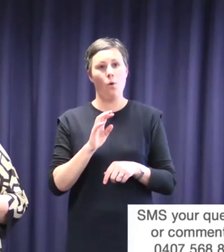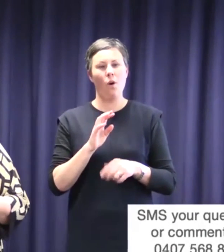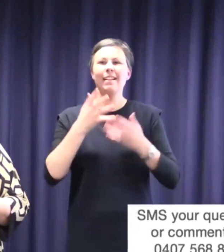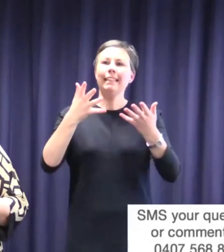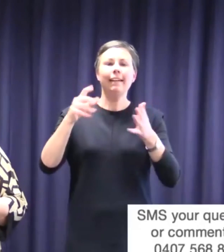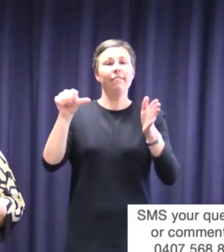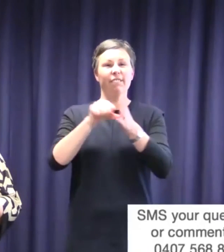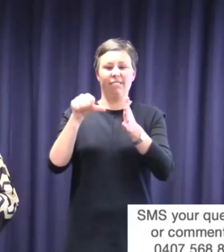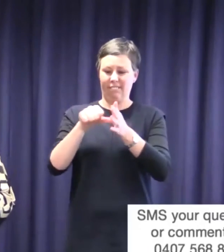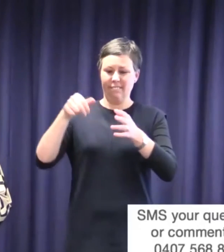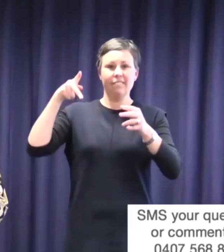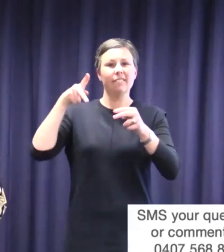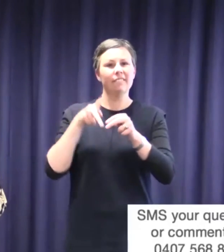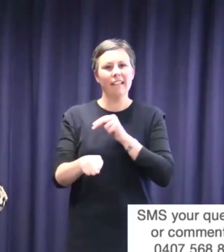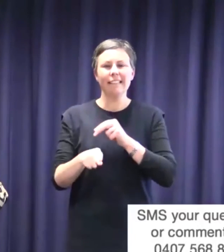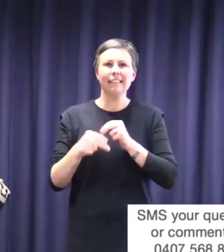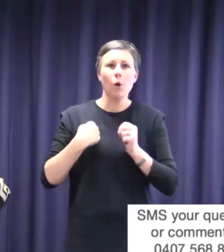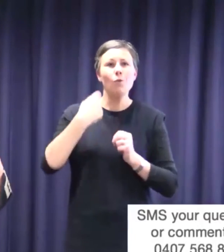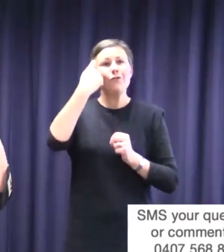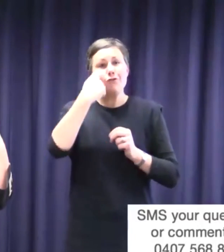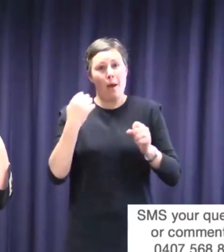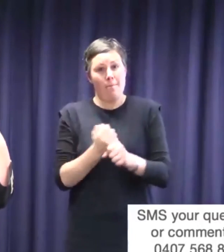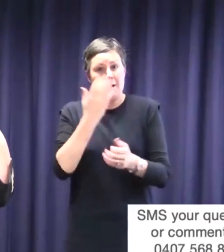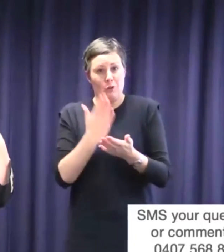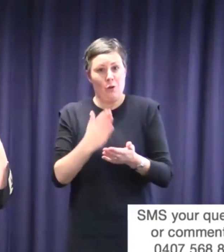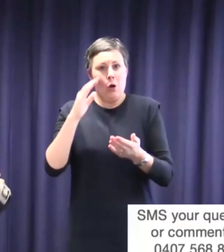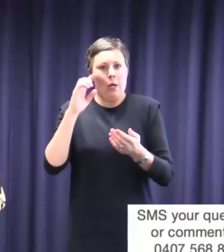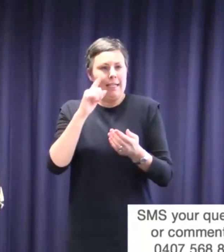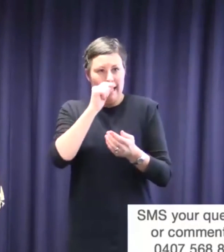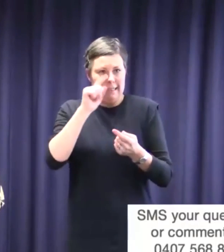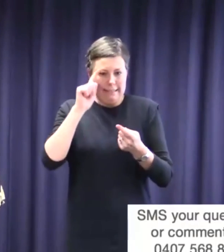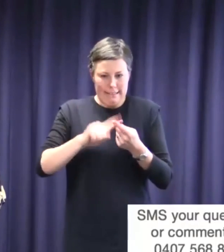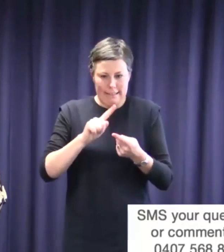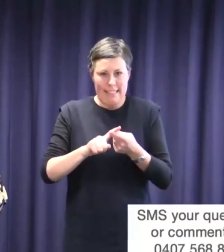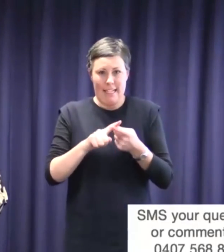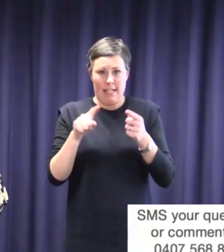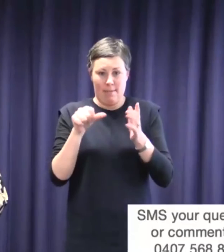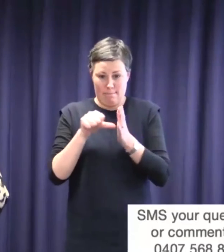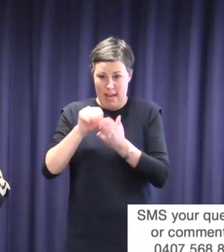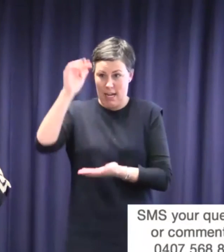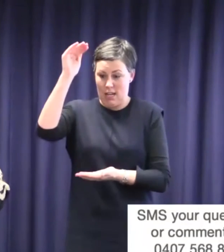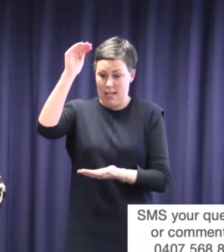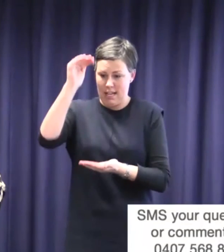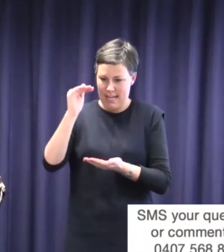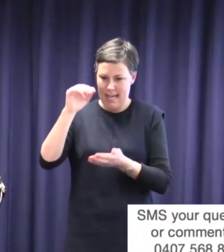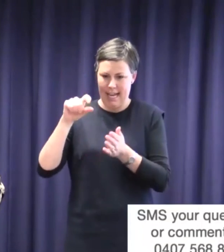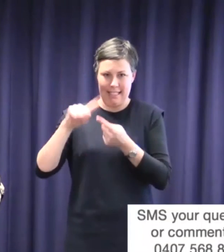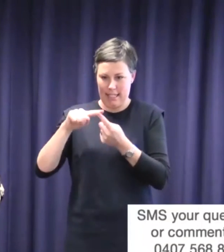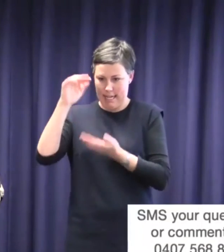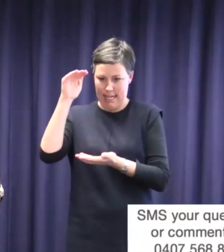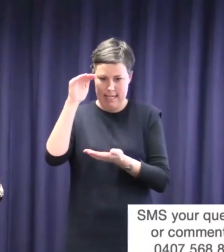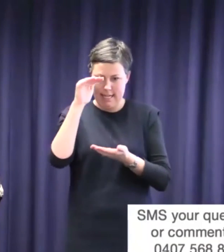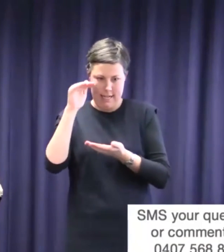the funding cuts, we are trying to ensure that we're able to put as much of that funding that we've got back